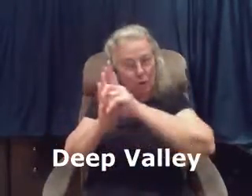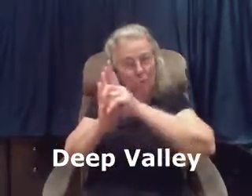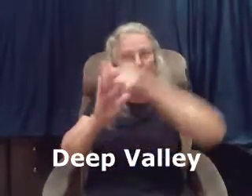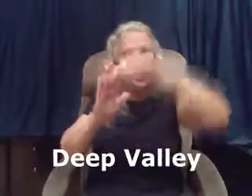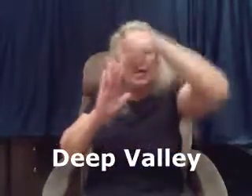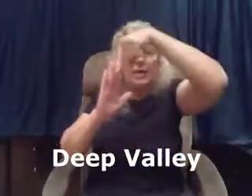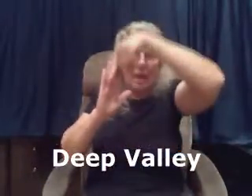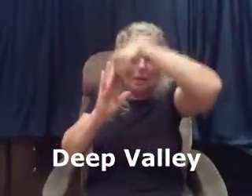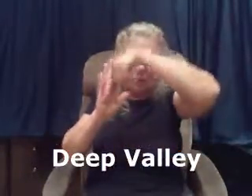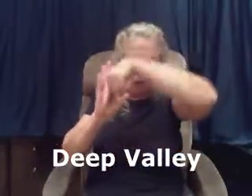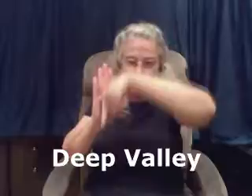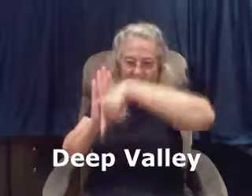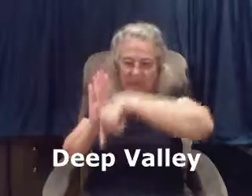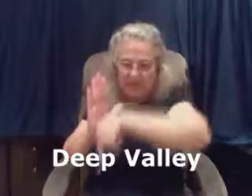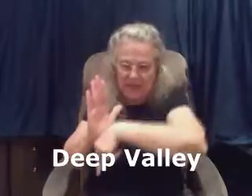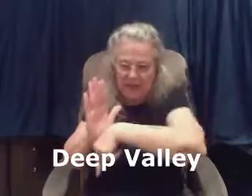tall, now we're going to go deep.